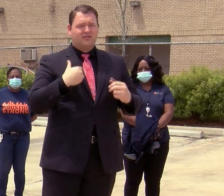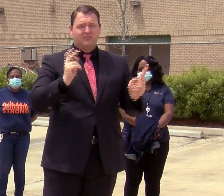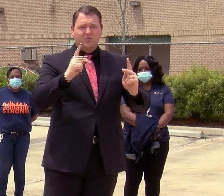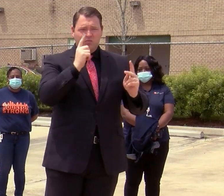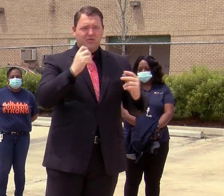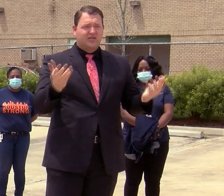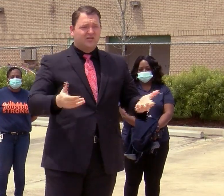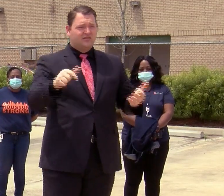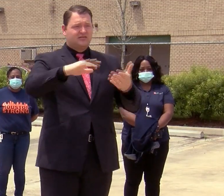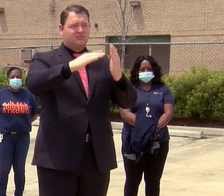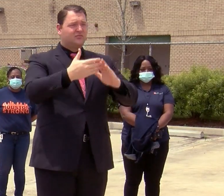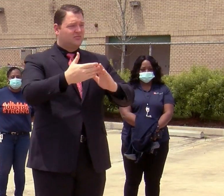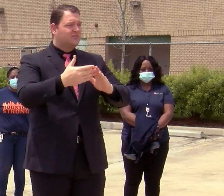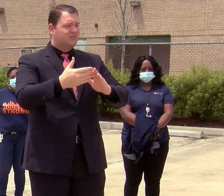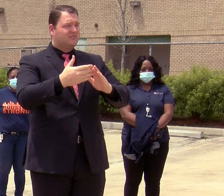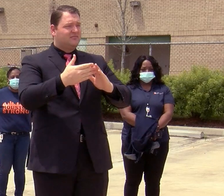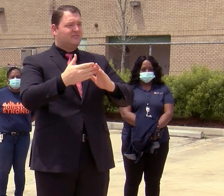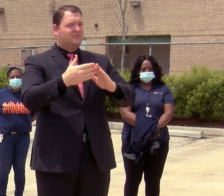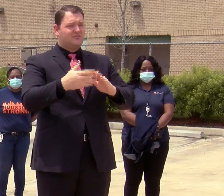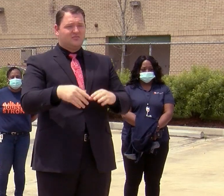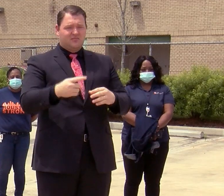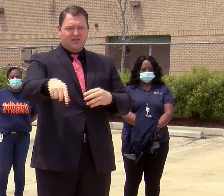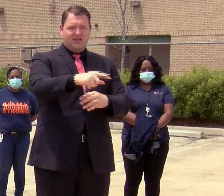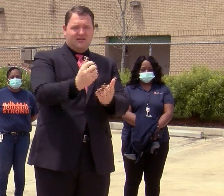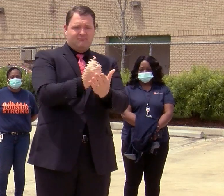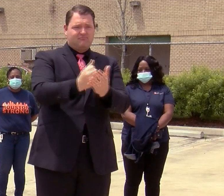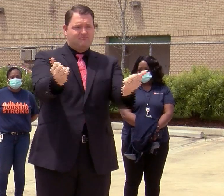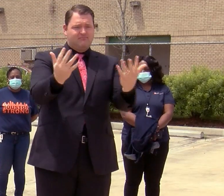community accorded the opportunity to be tested.